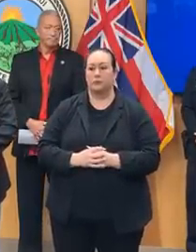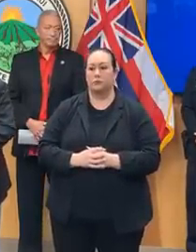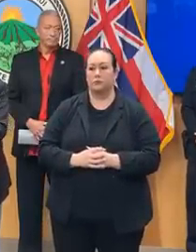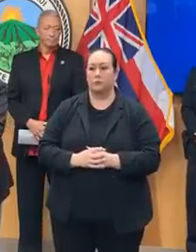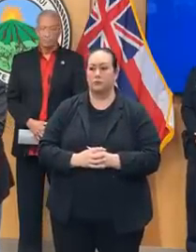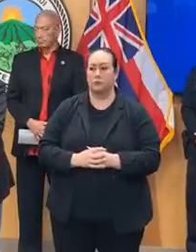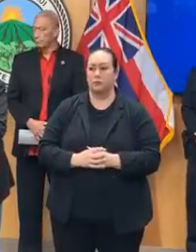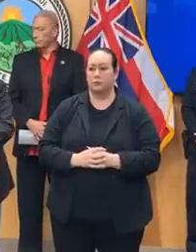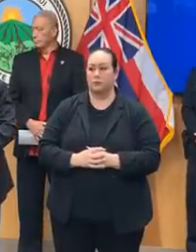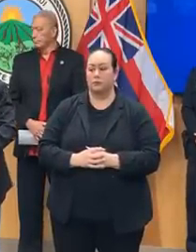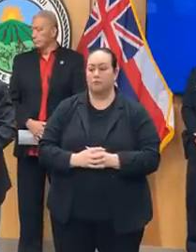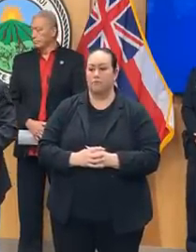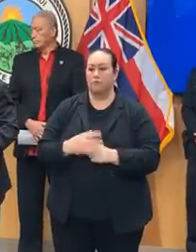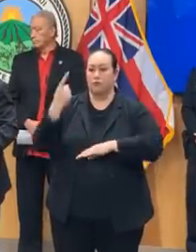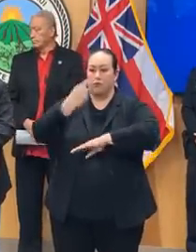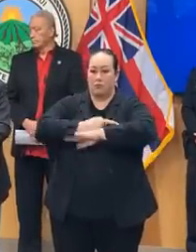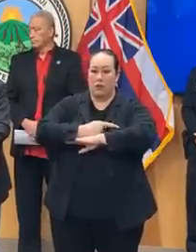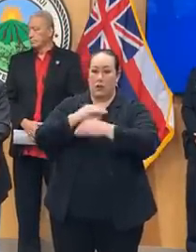Here is day 8.